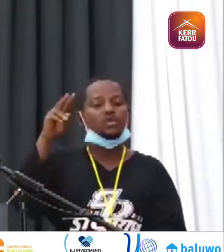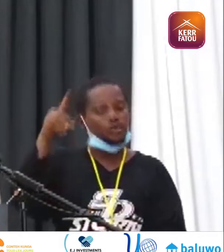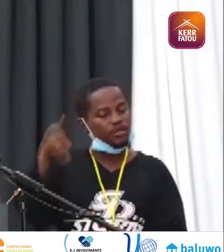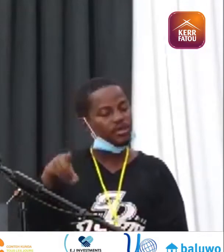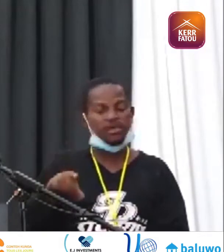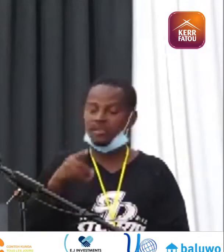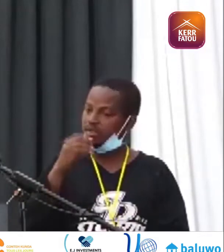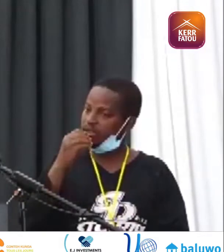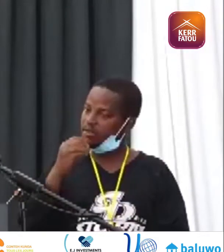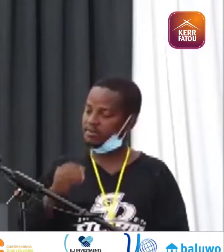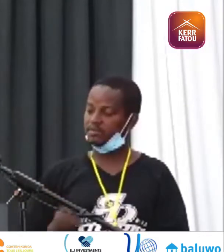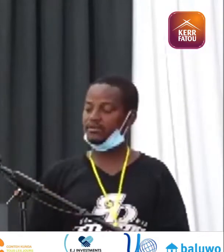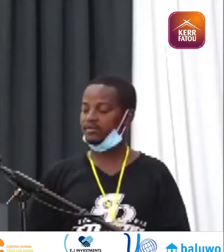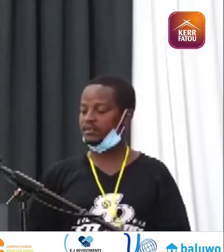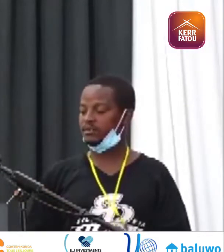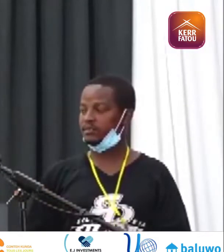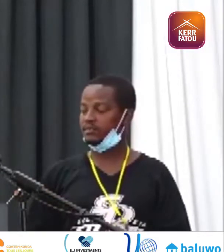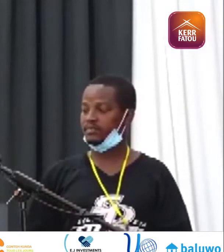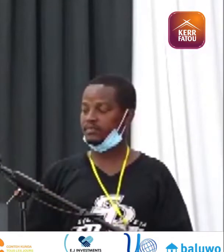in this.